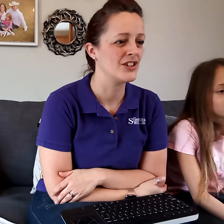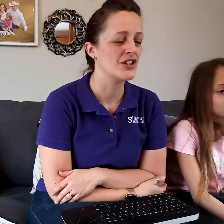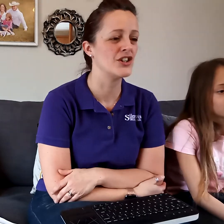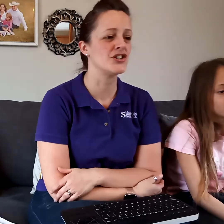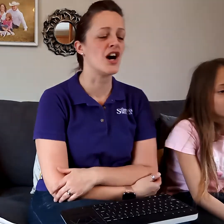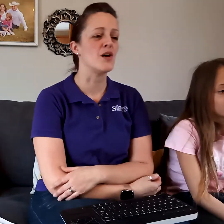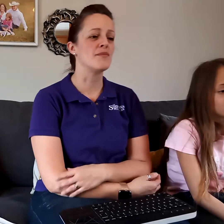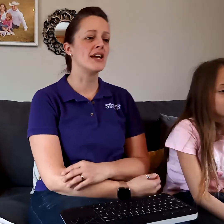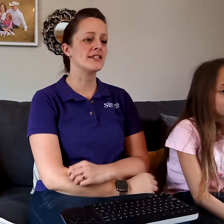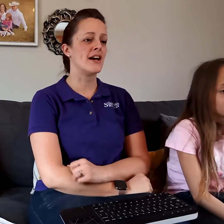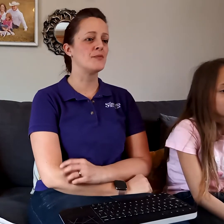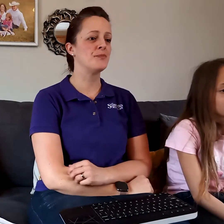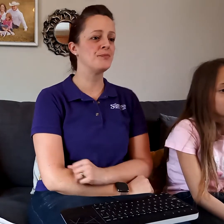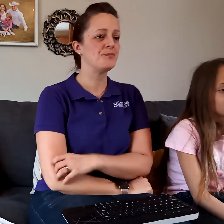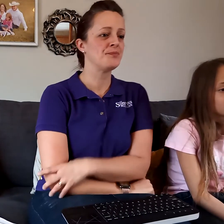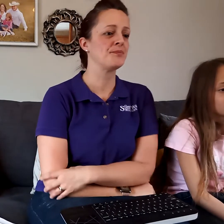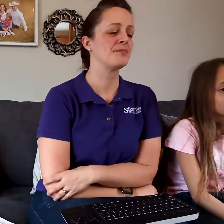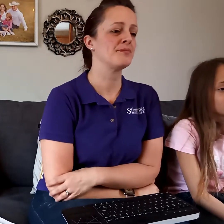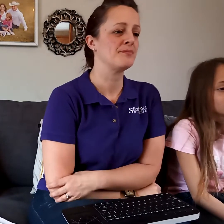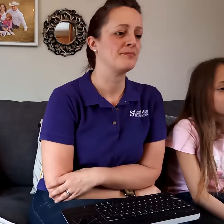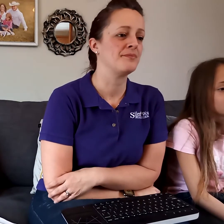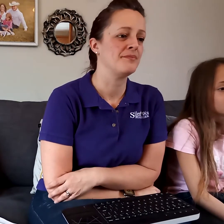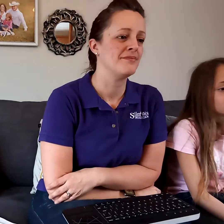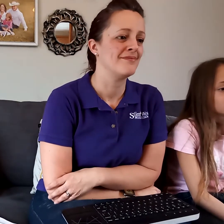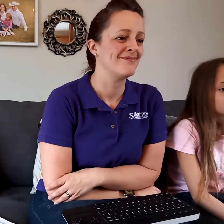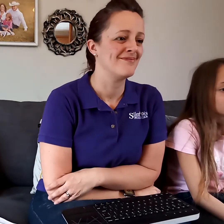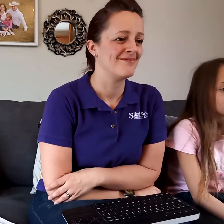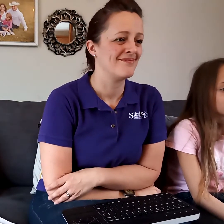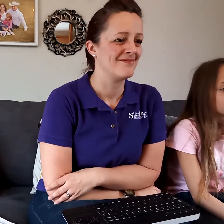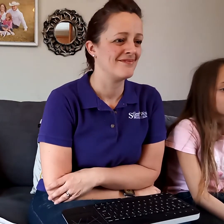Good job. Thanks, Ty. Silence.